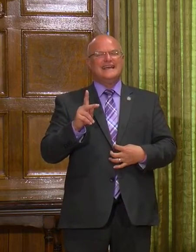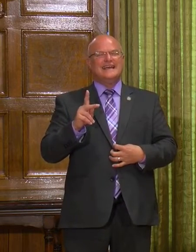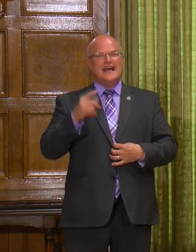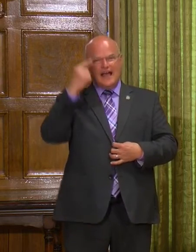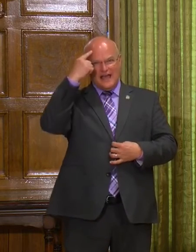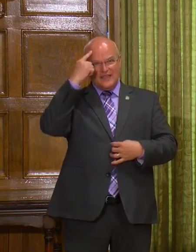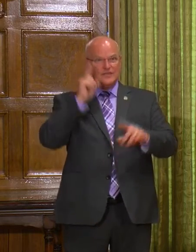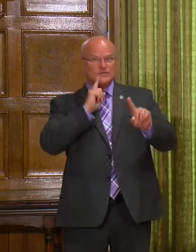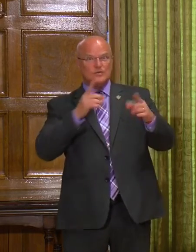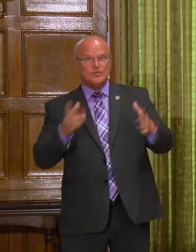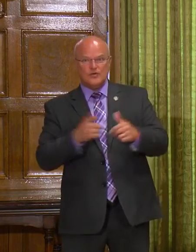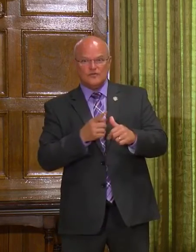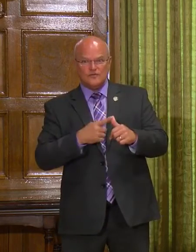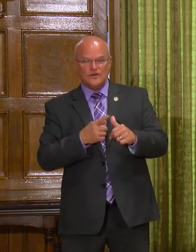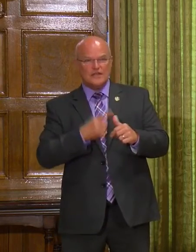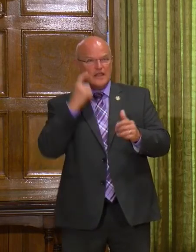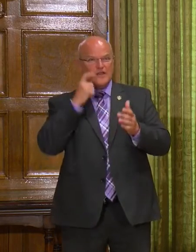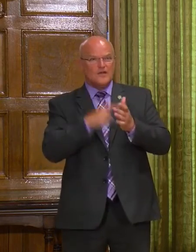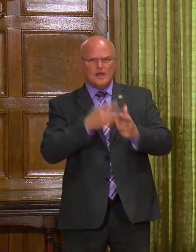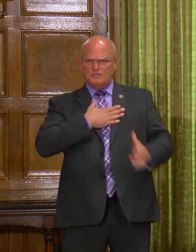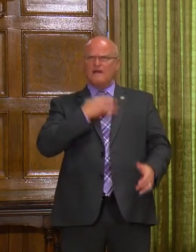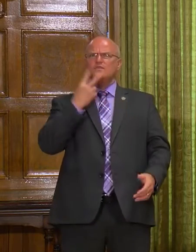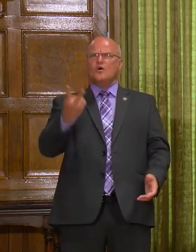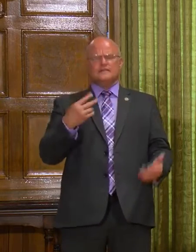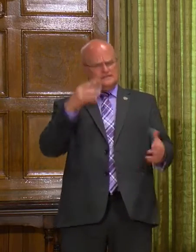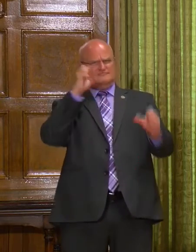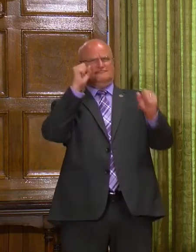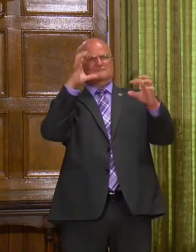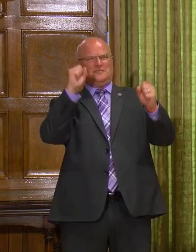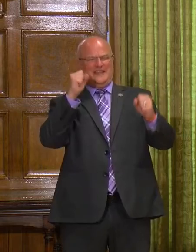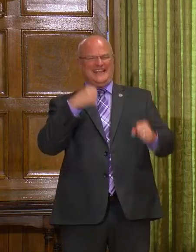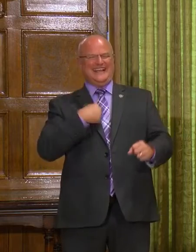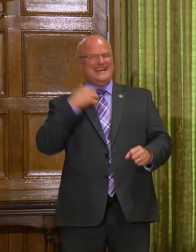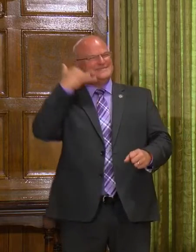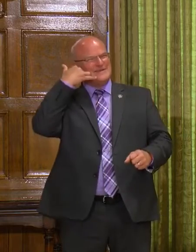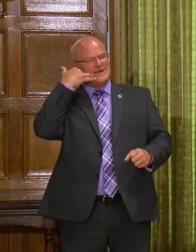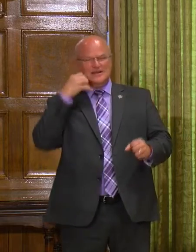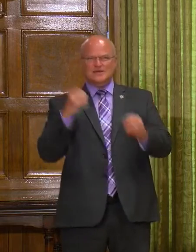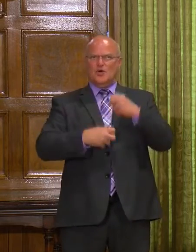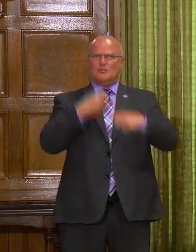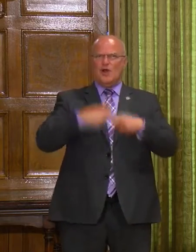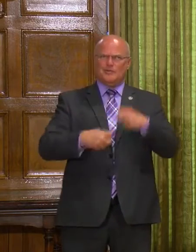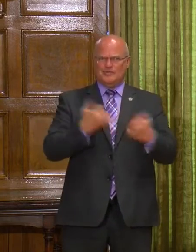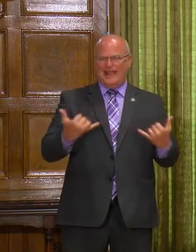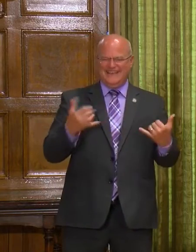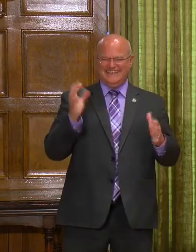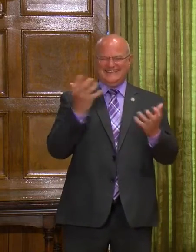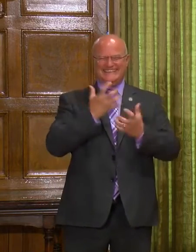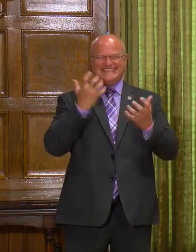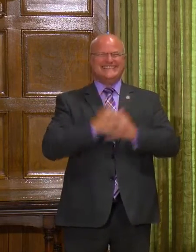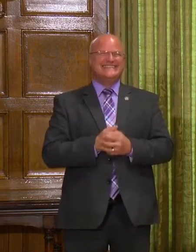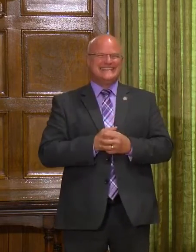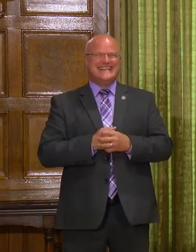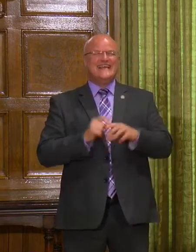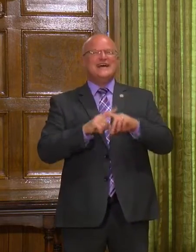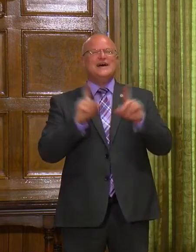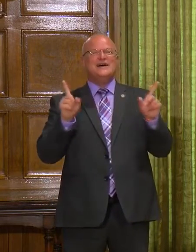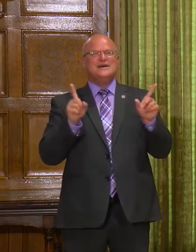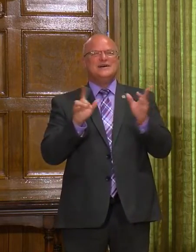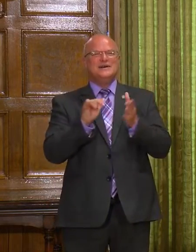I thought it was a reporter at first, and then I recognized it was me. That's even more problematic.